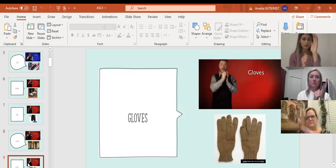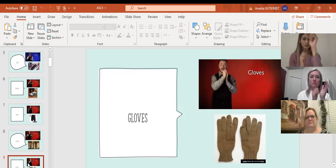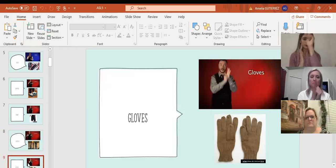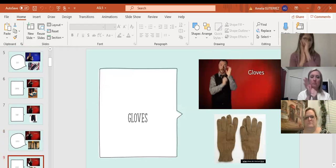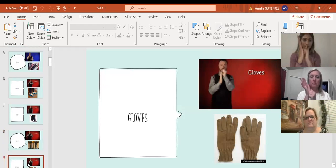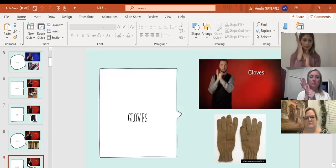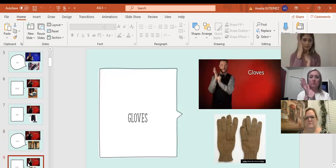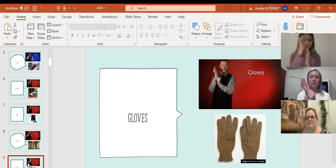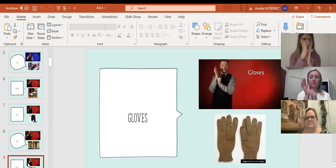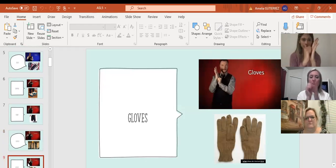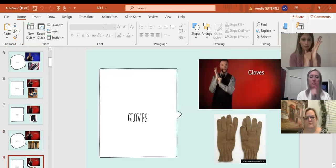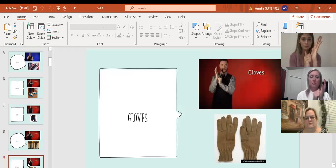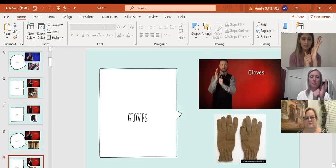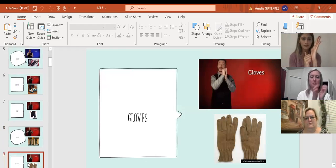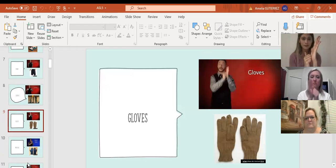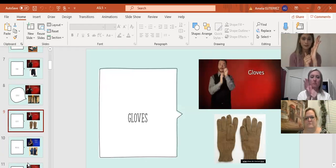Gloves.